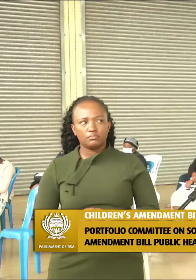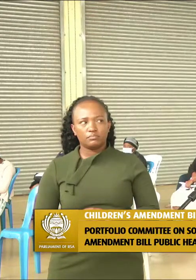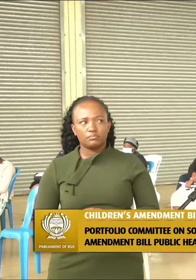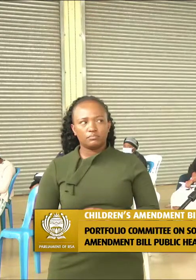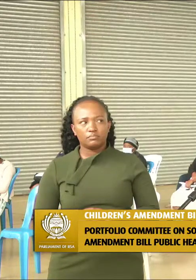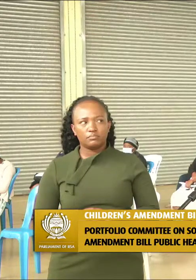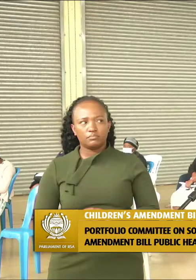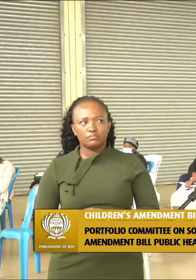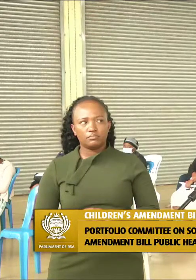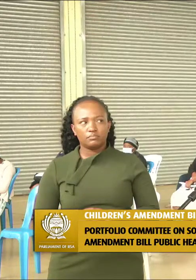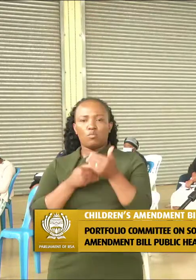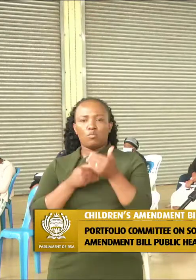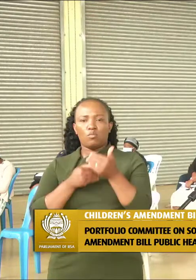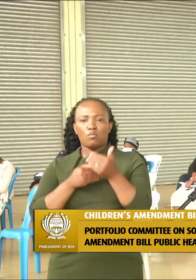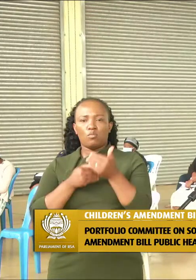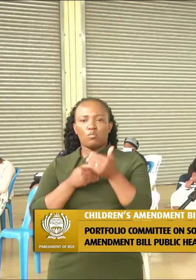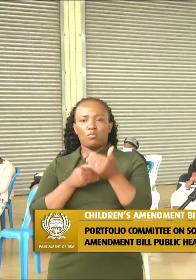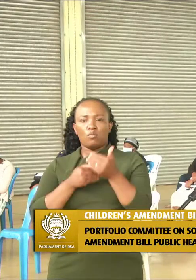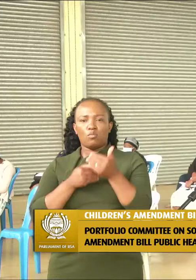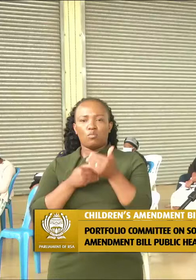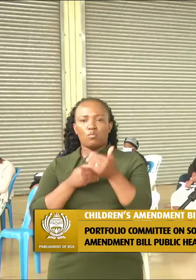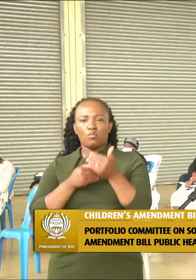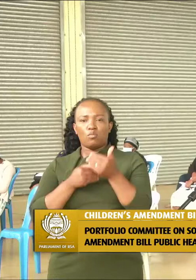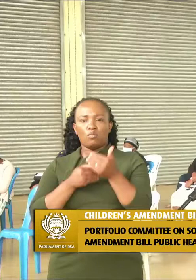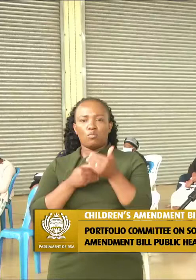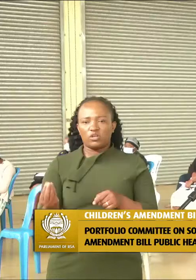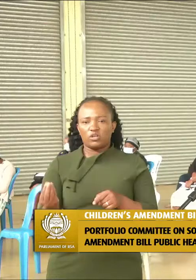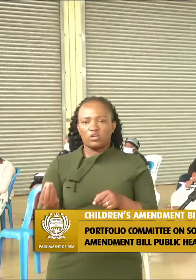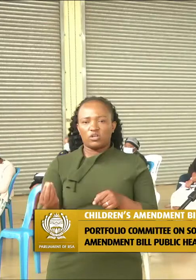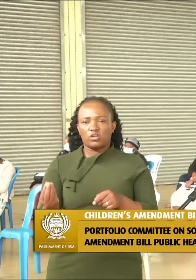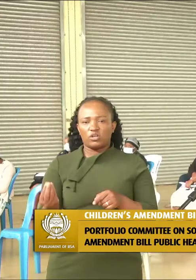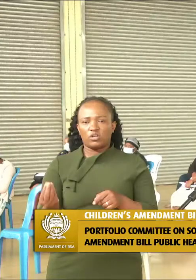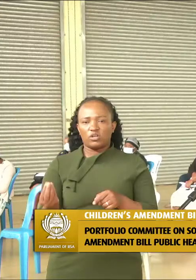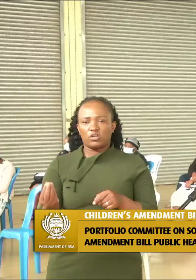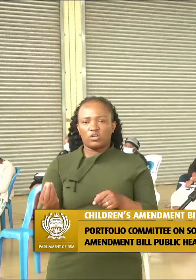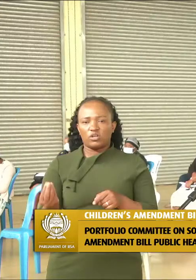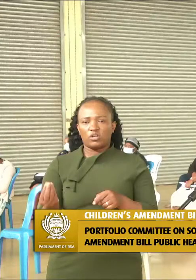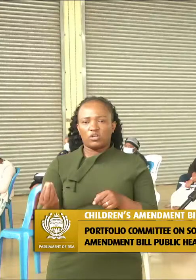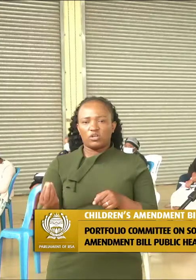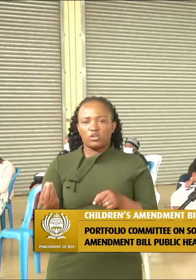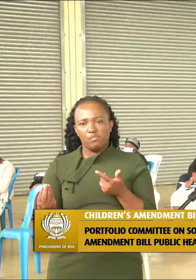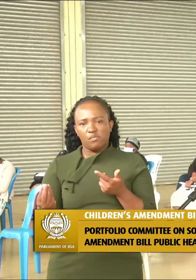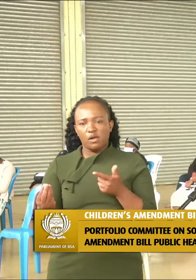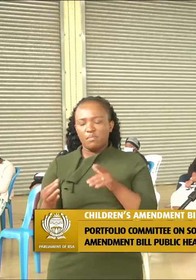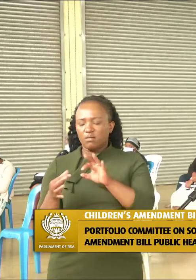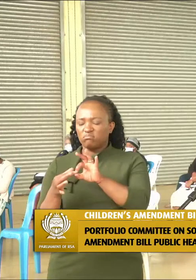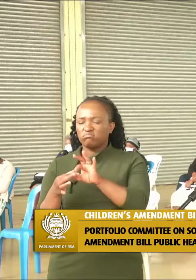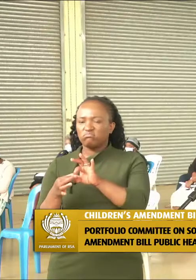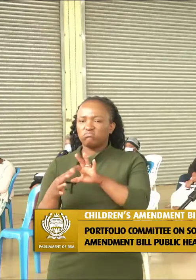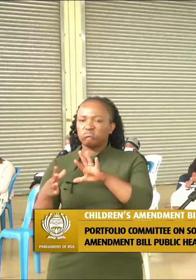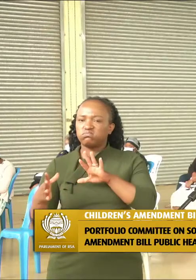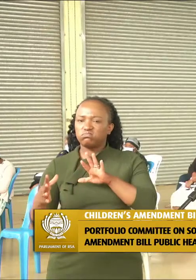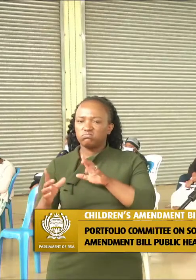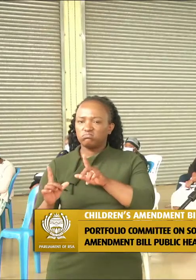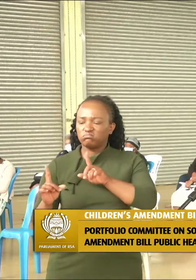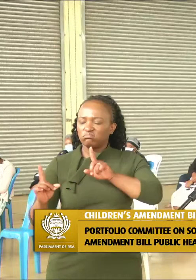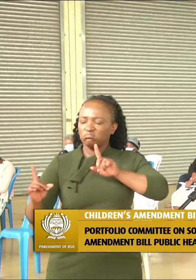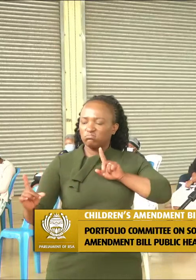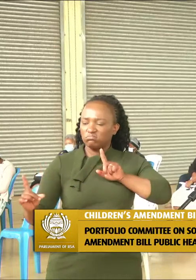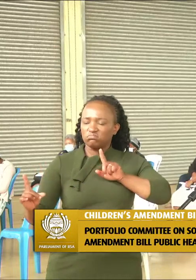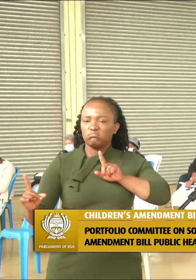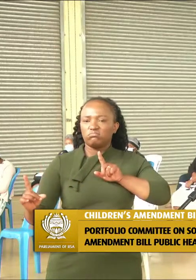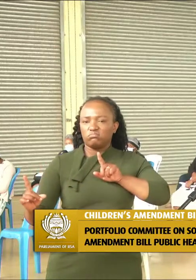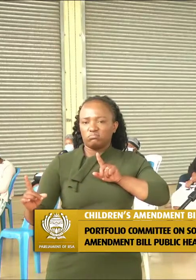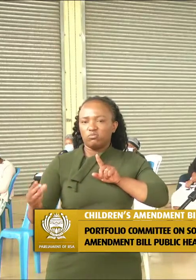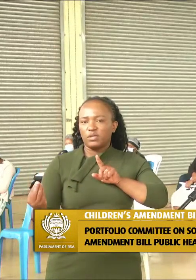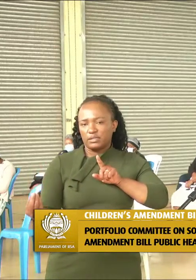process, my child has become alienated from me. Ngenxa lokho ke ingane yami uyayibona